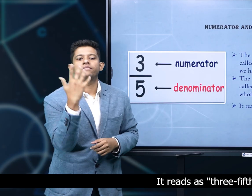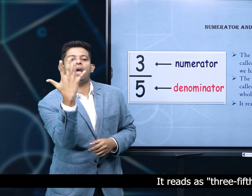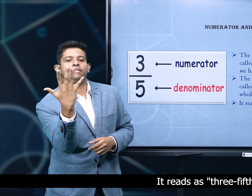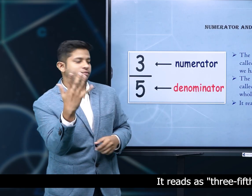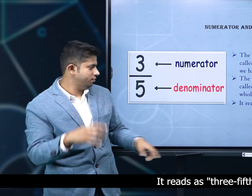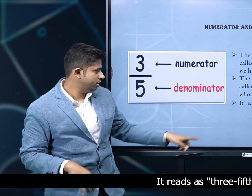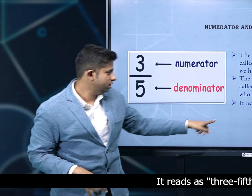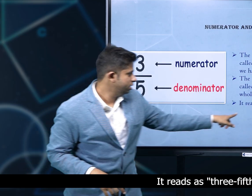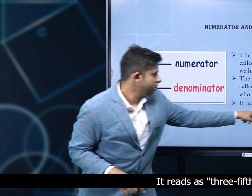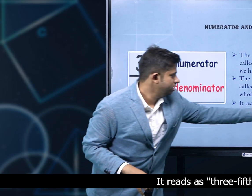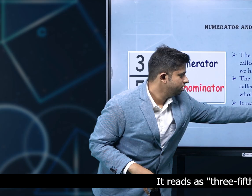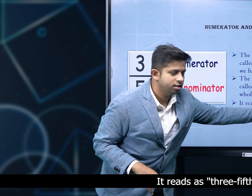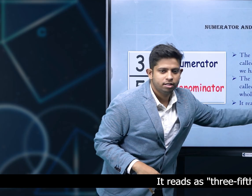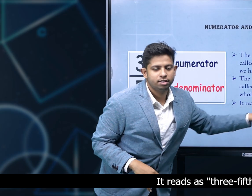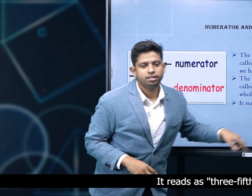as 3/5.